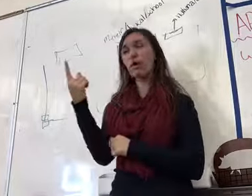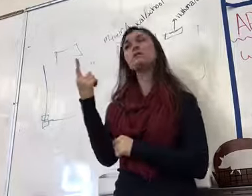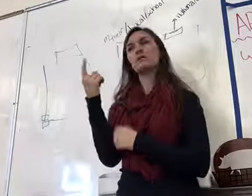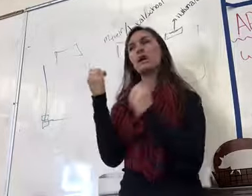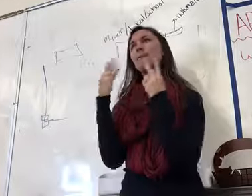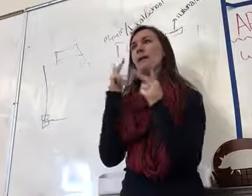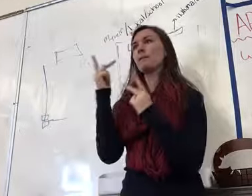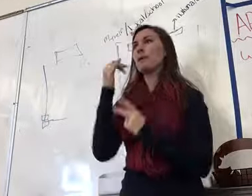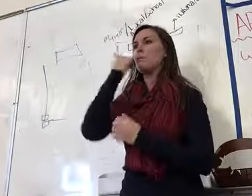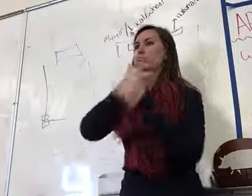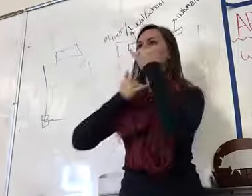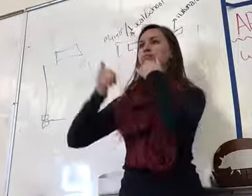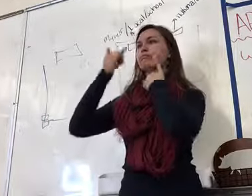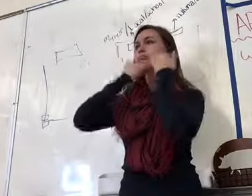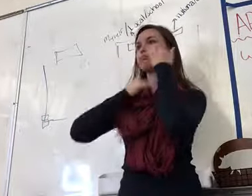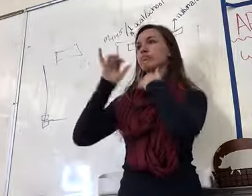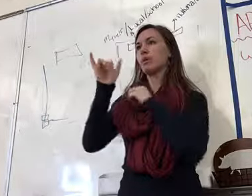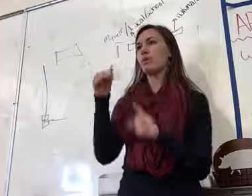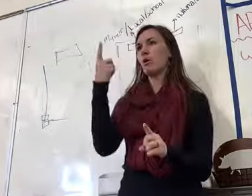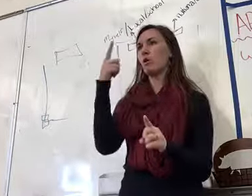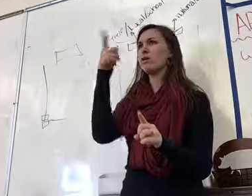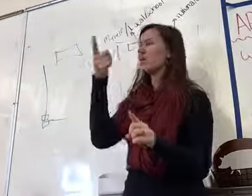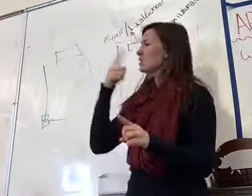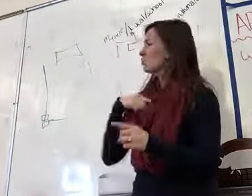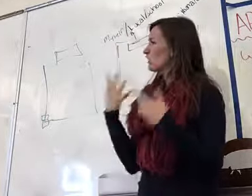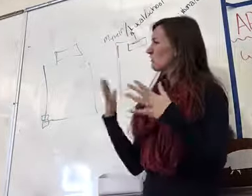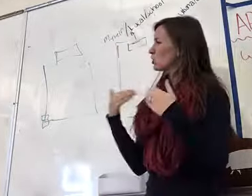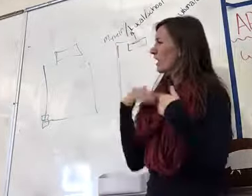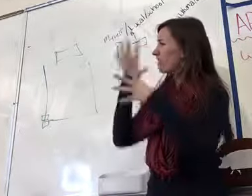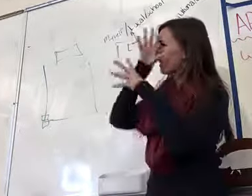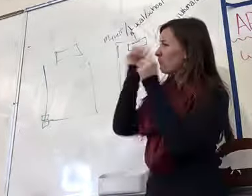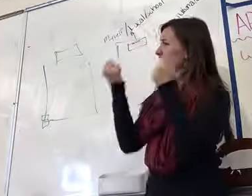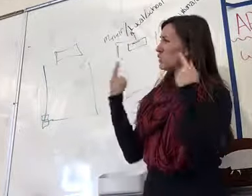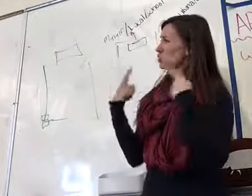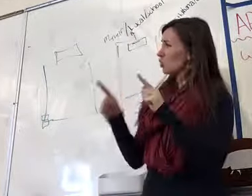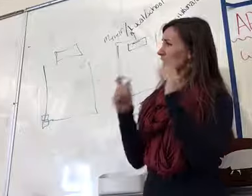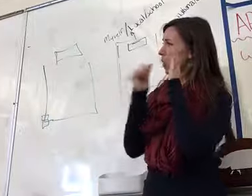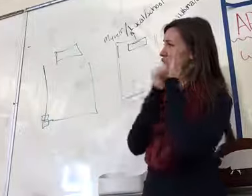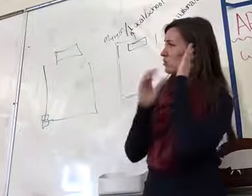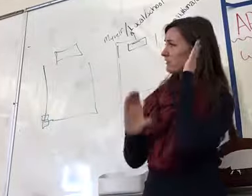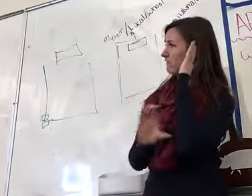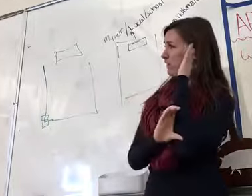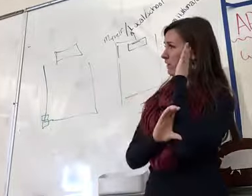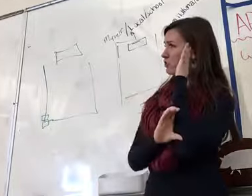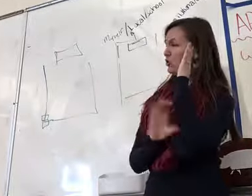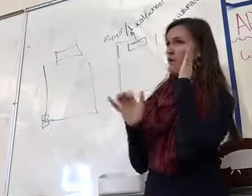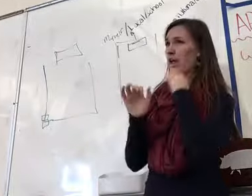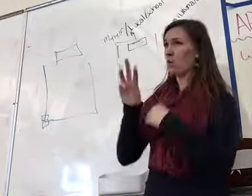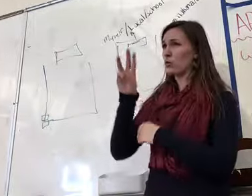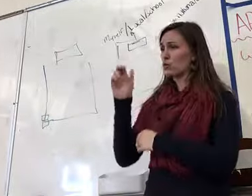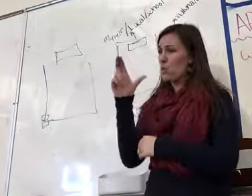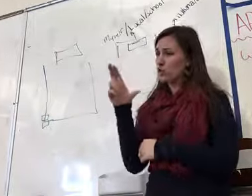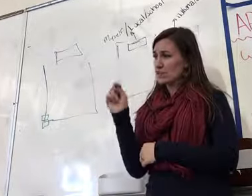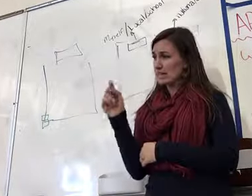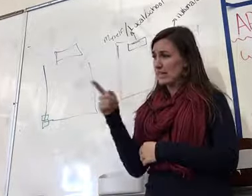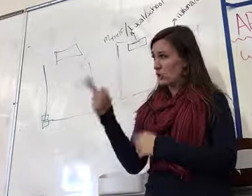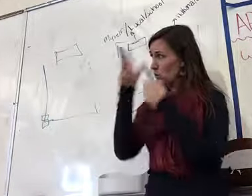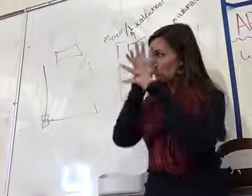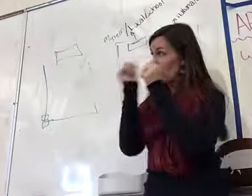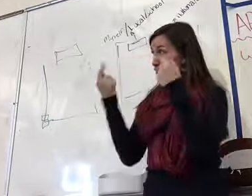leave? Did we have a president throughout the Articles of Confederation? Like, was George Washington president and then the Articles of Confederation were created? Well, technically